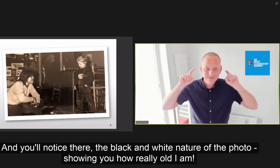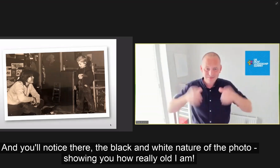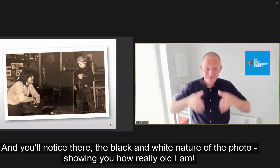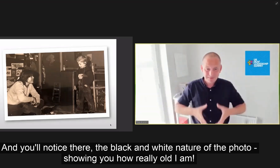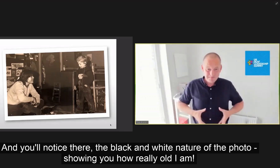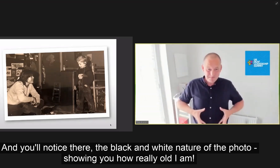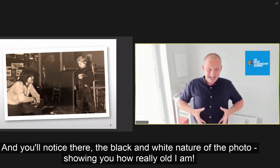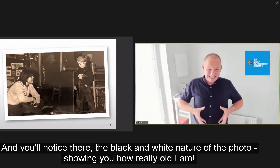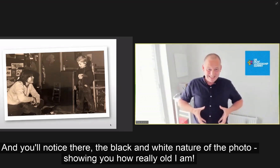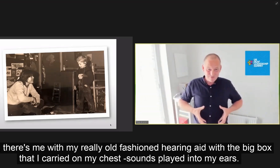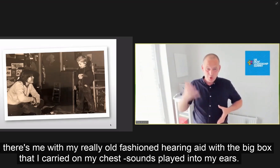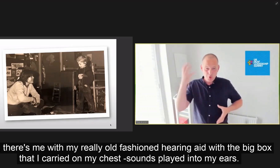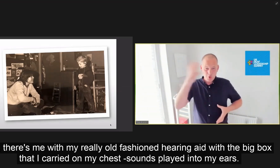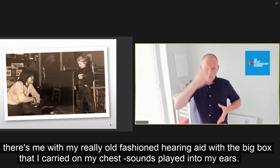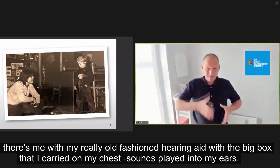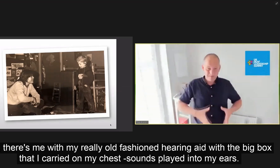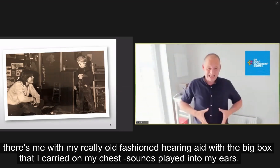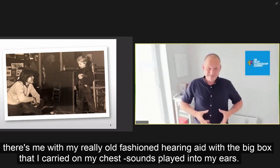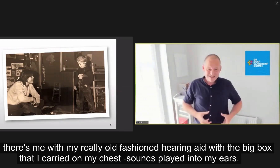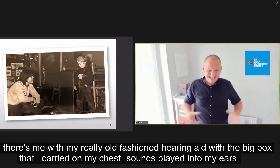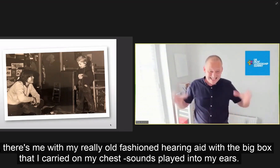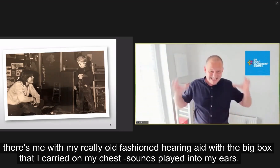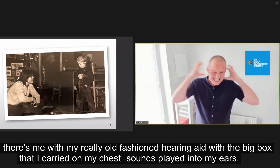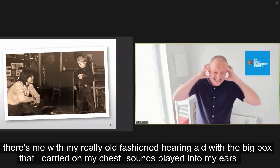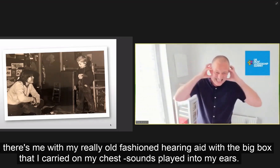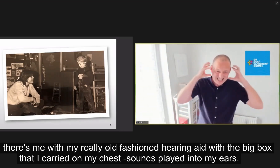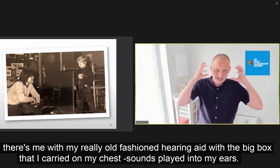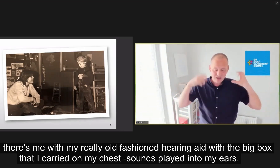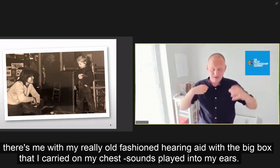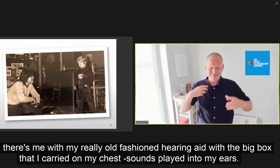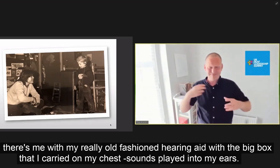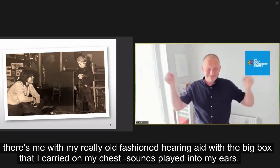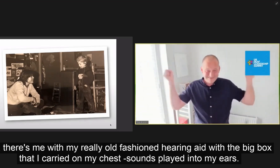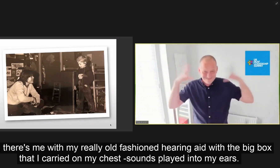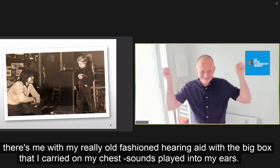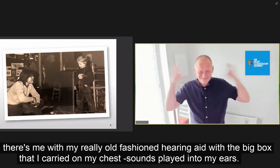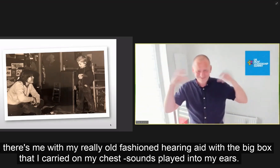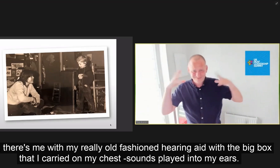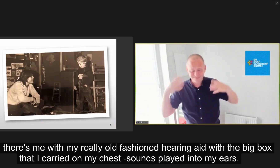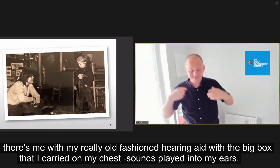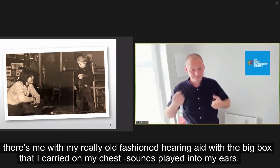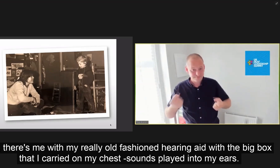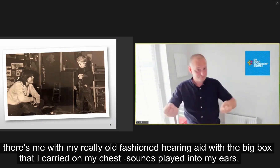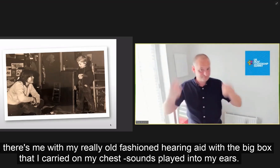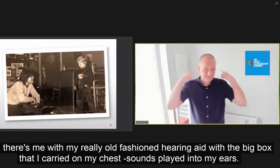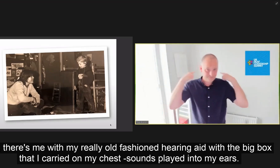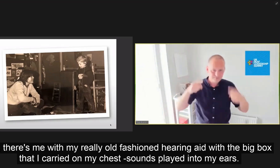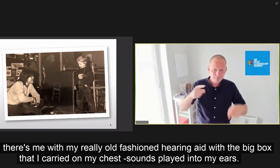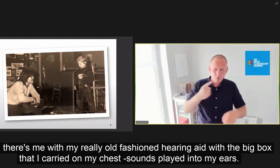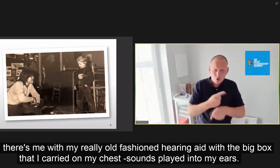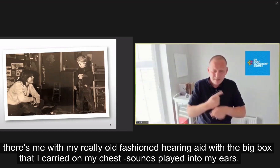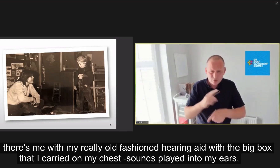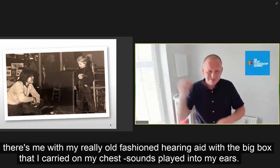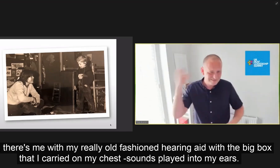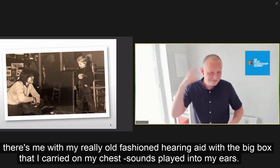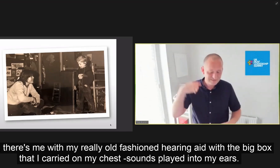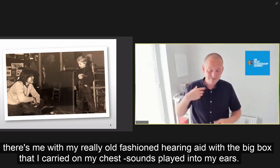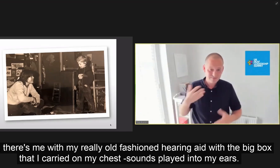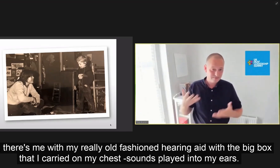I am. So there's me with my really old-fashioned hearing aid with the big box I carried on my chest, and sounds were played into my